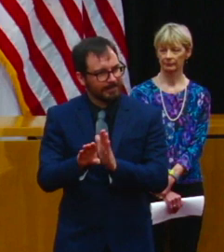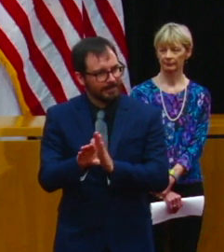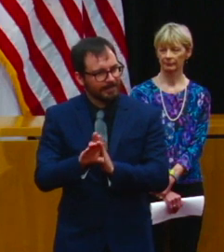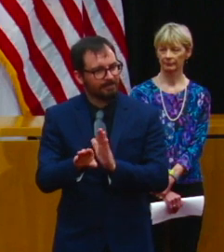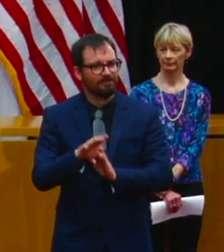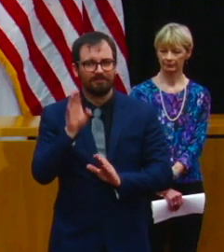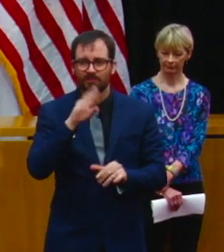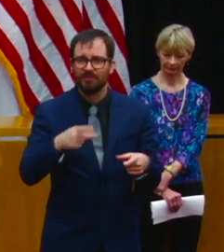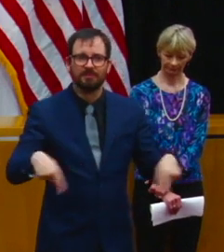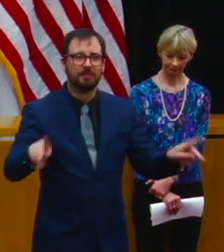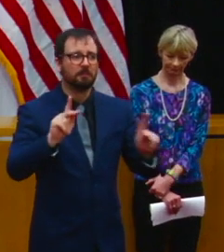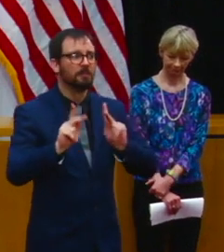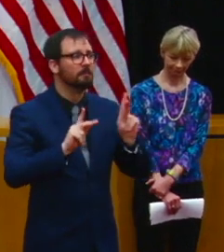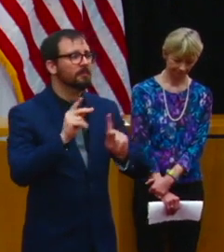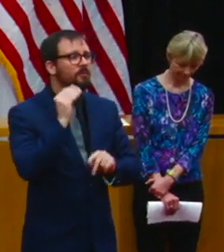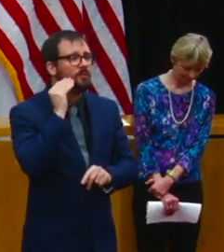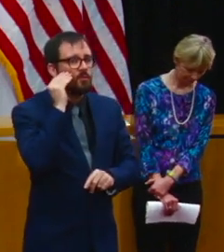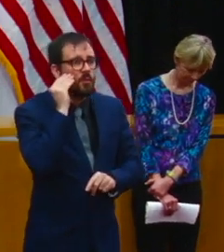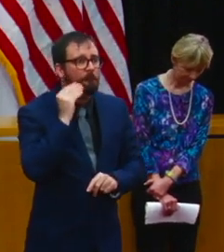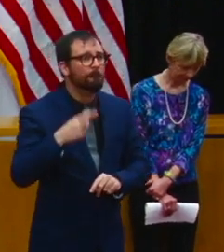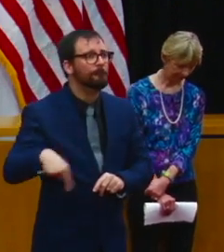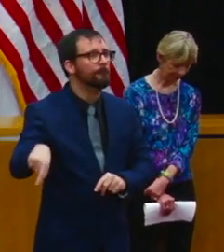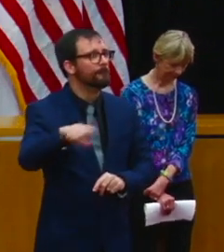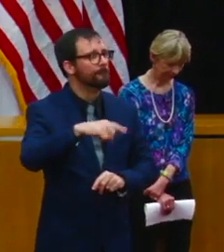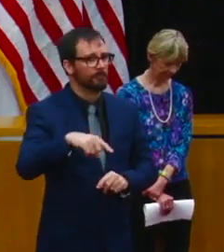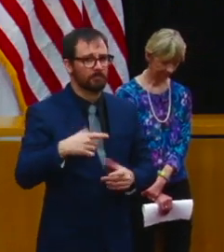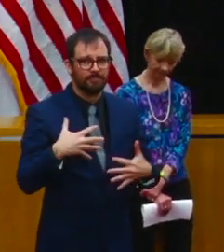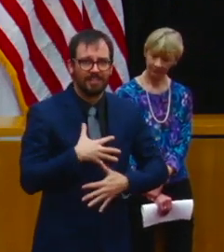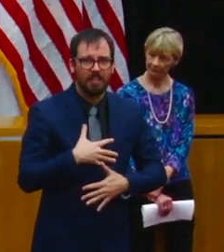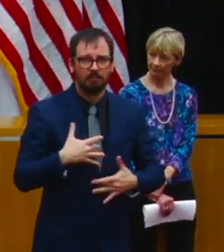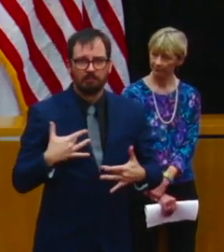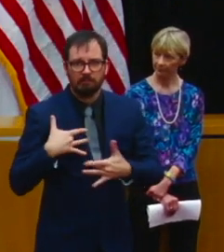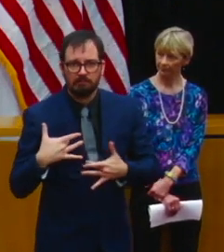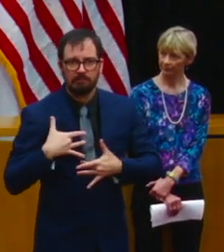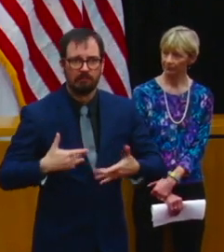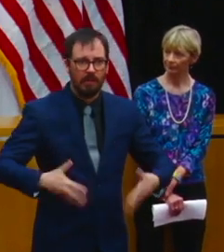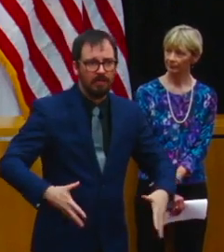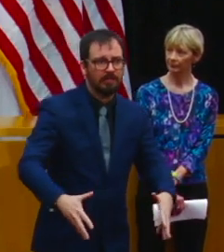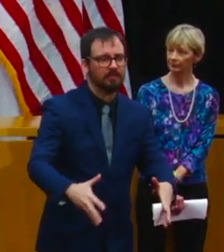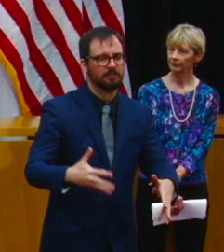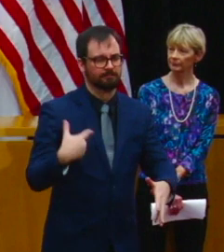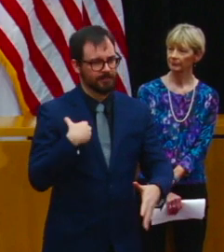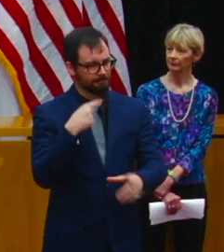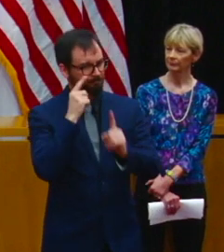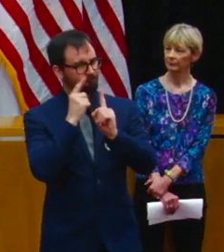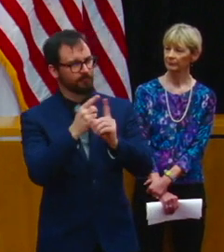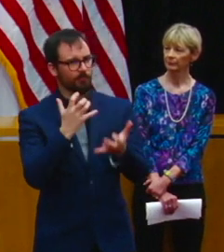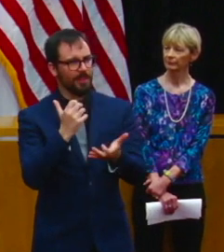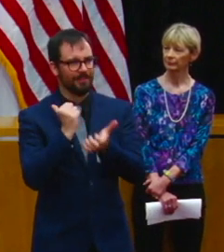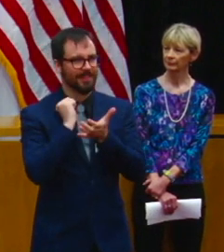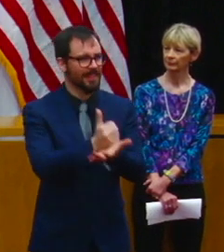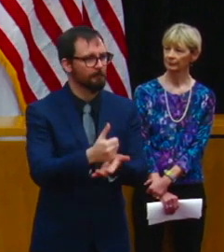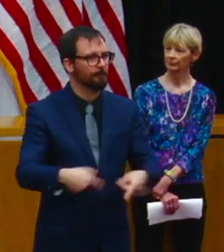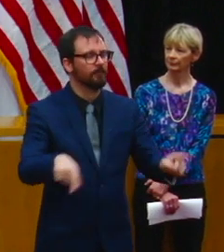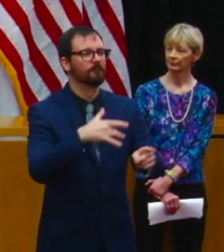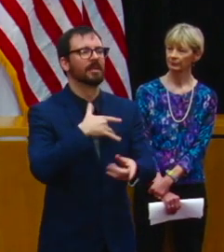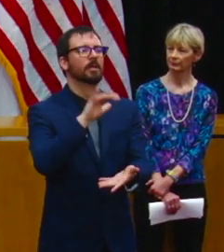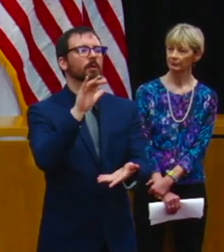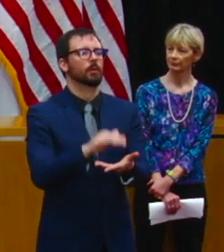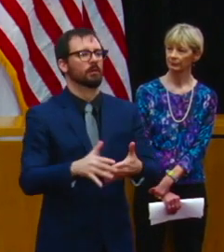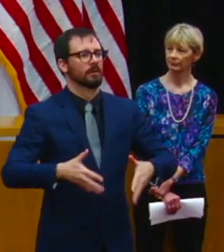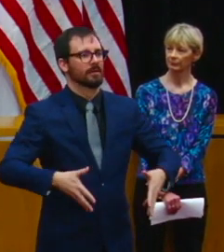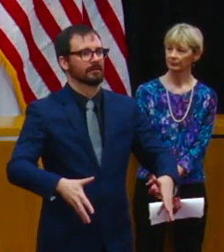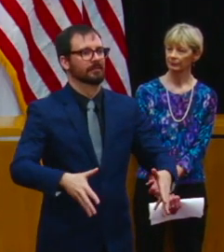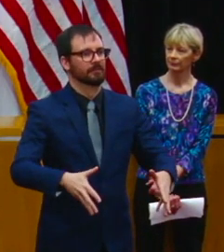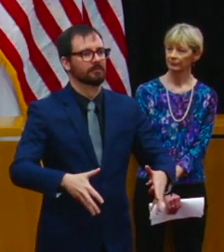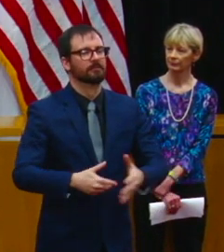today. Now, we're here to help the Department of Public Health give personalized information and guidance to residents about what to do if they're